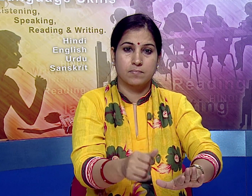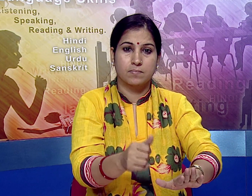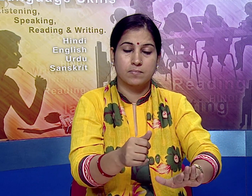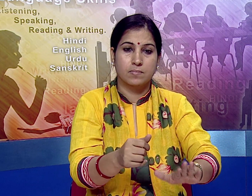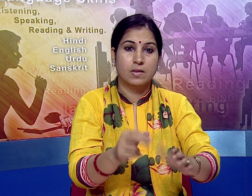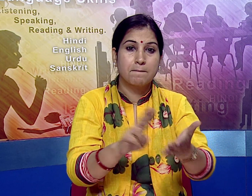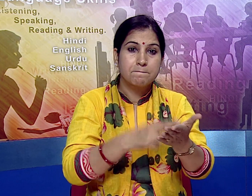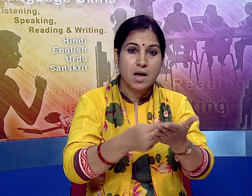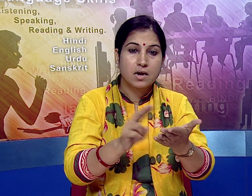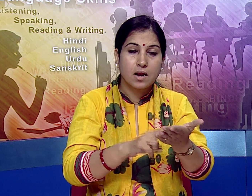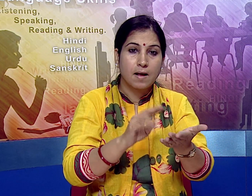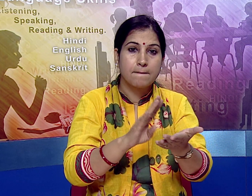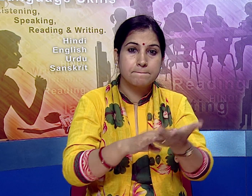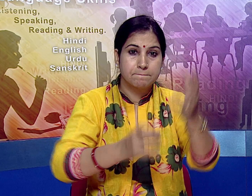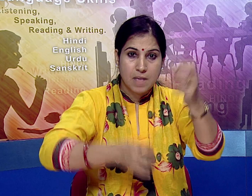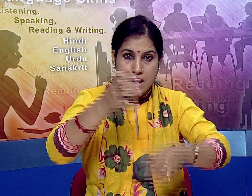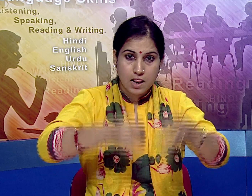sour buttermilk, that is lassi,